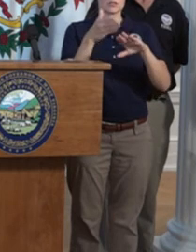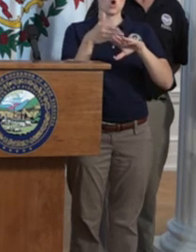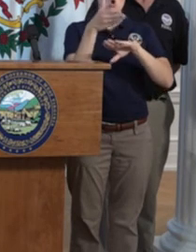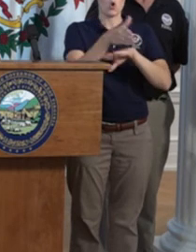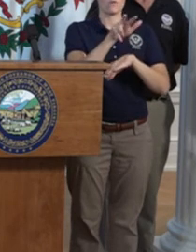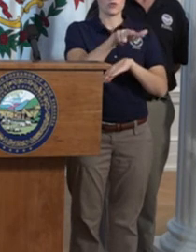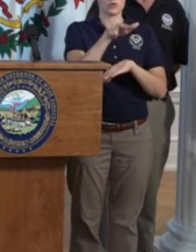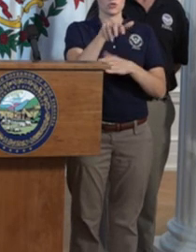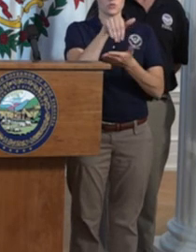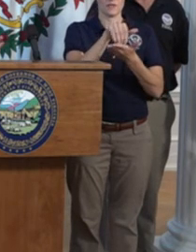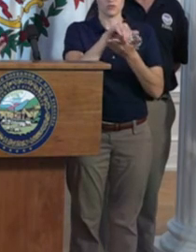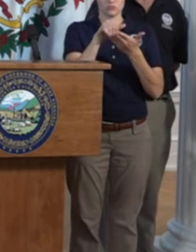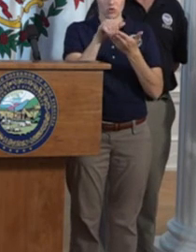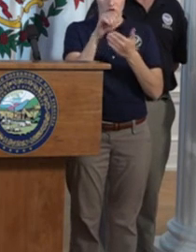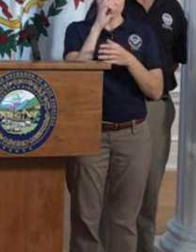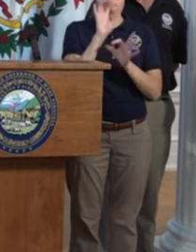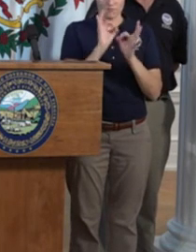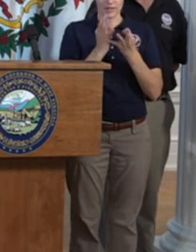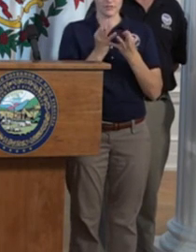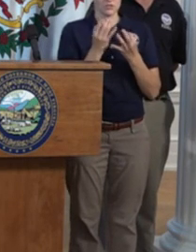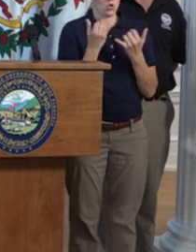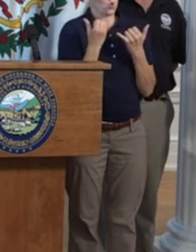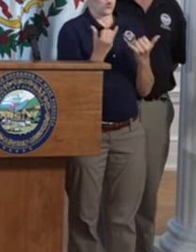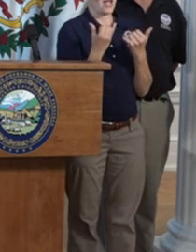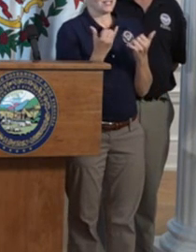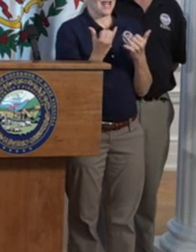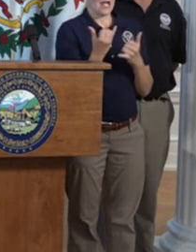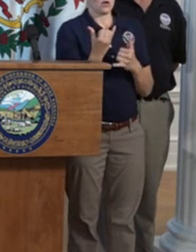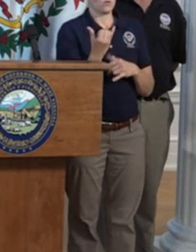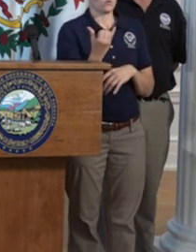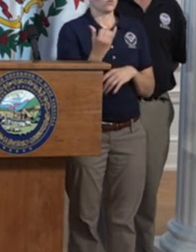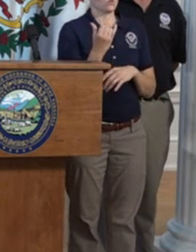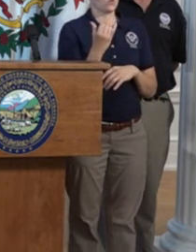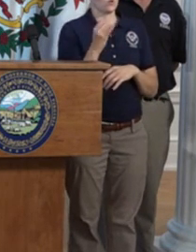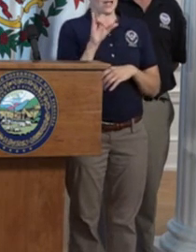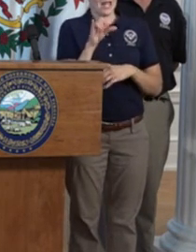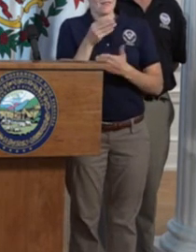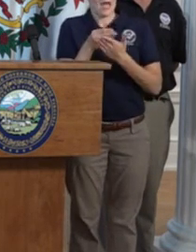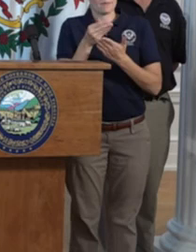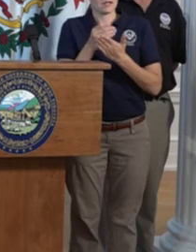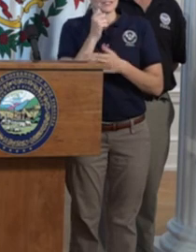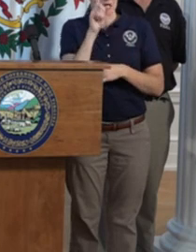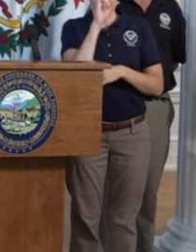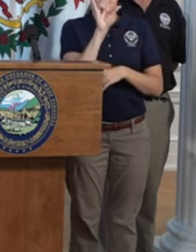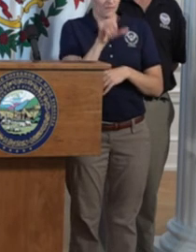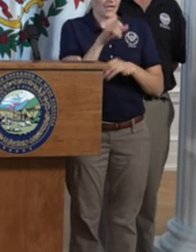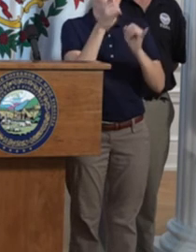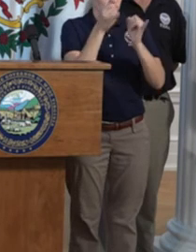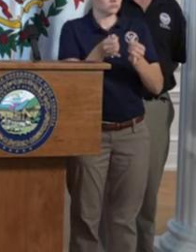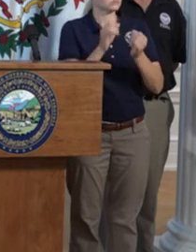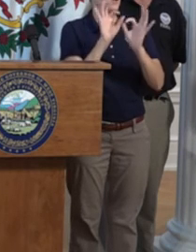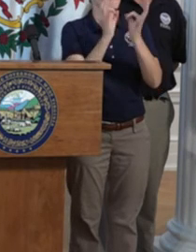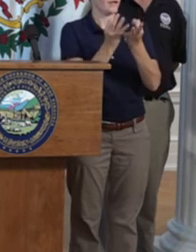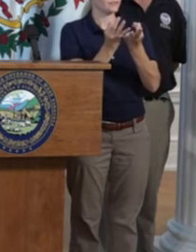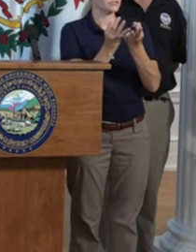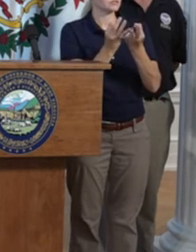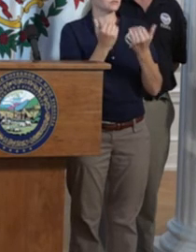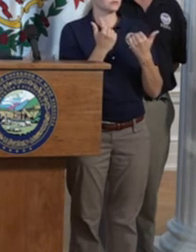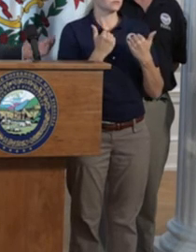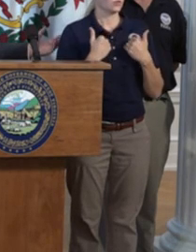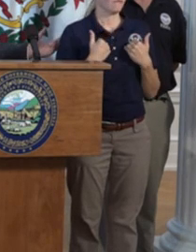not considering it at this time. Obviously, you know, we're operating under some tight budget constraints ourselves, and you know,